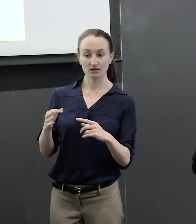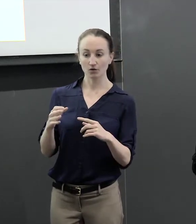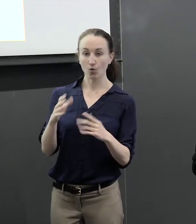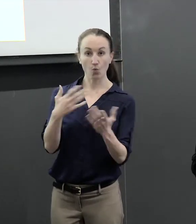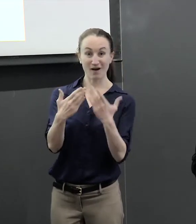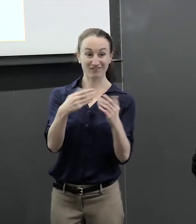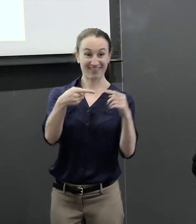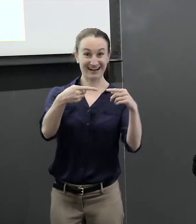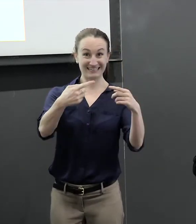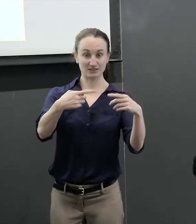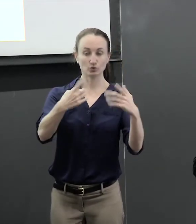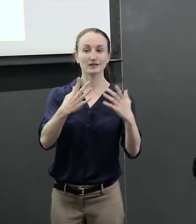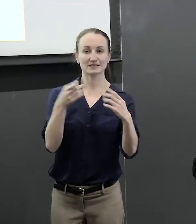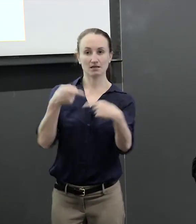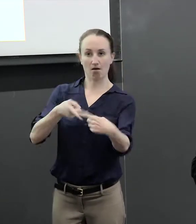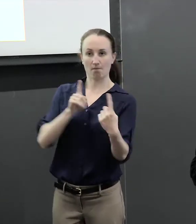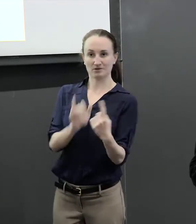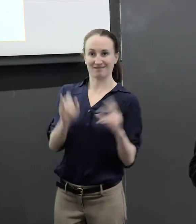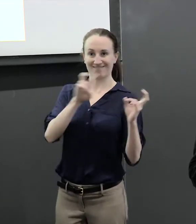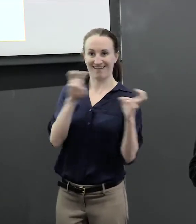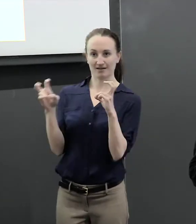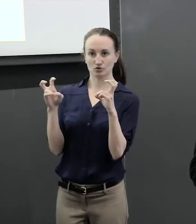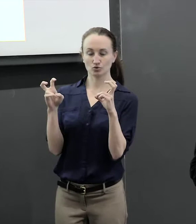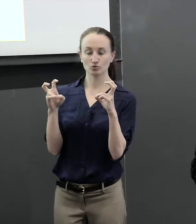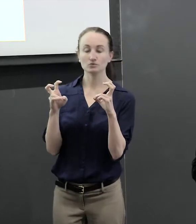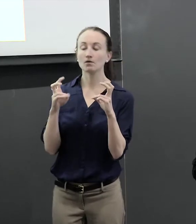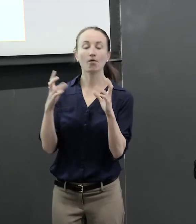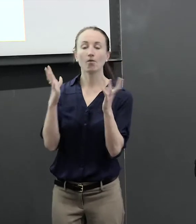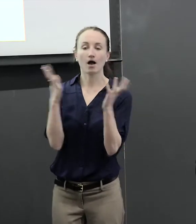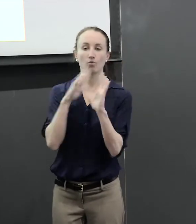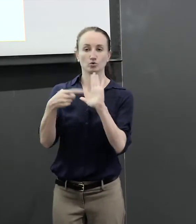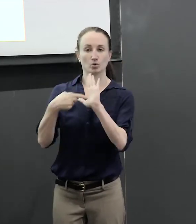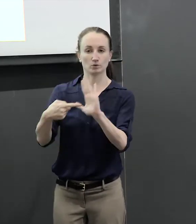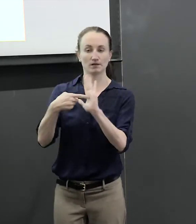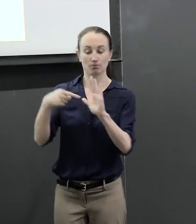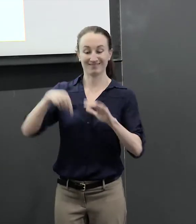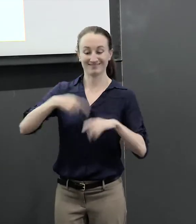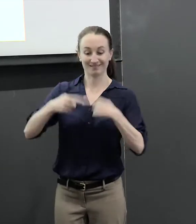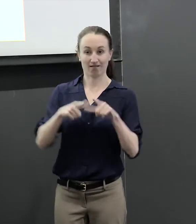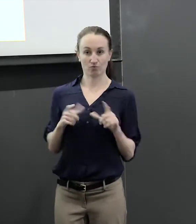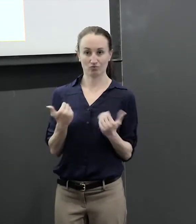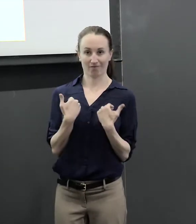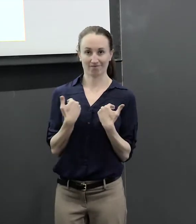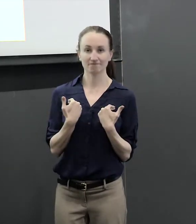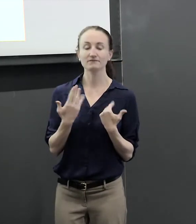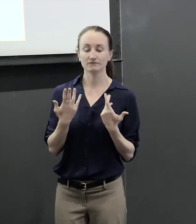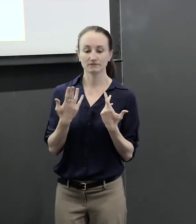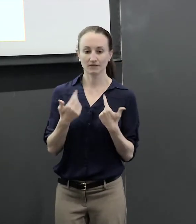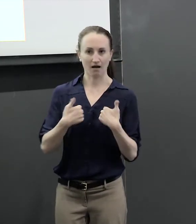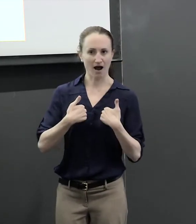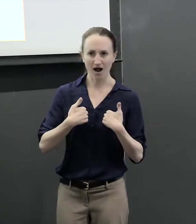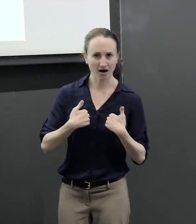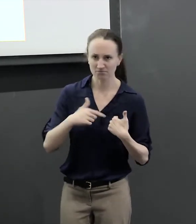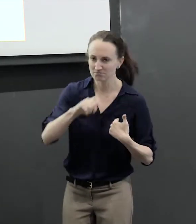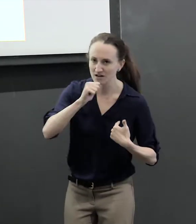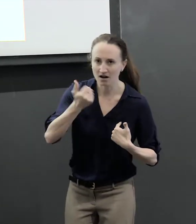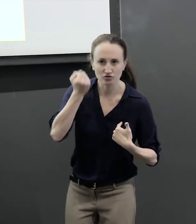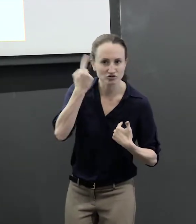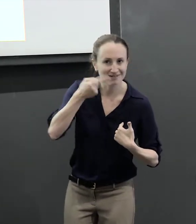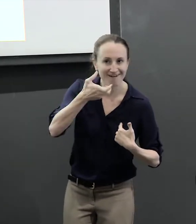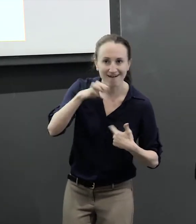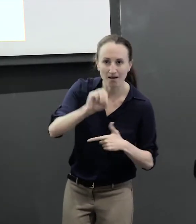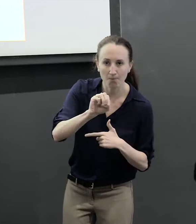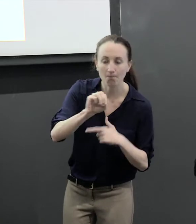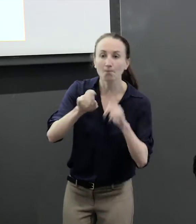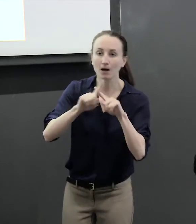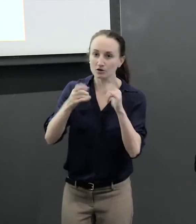exactly of the sort I had in sign language. I not understand him, but